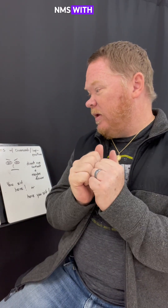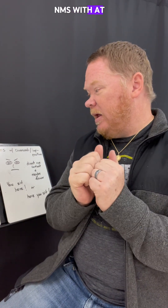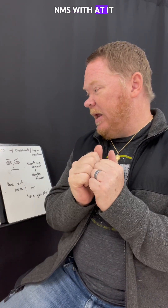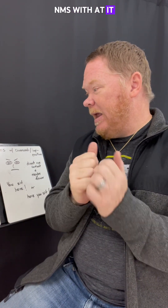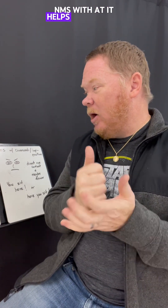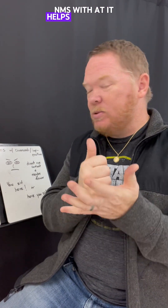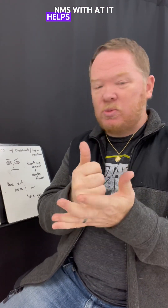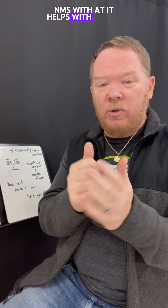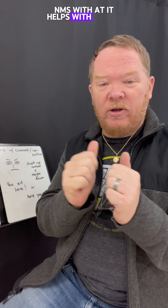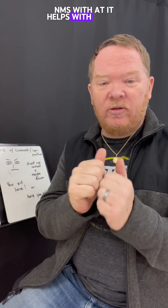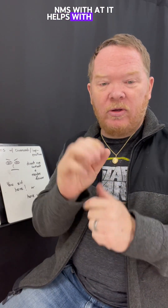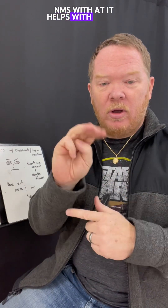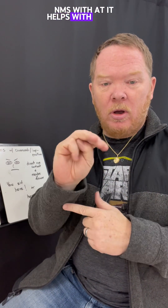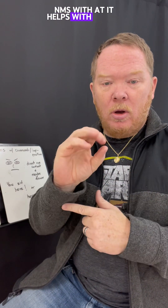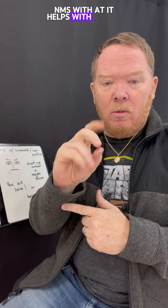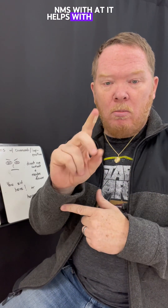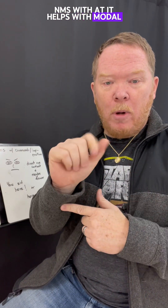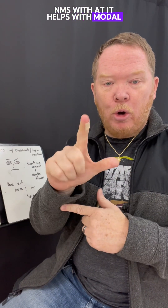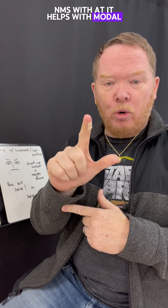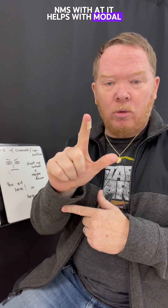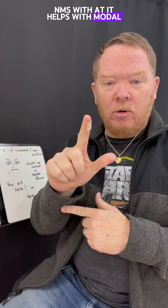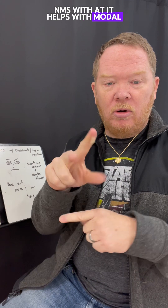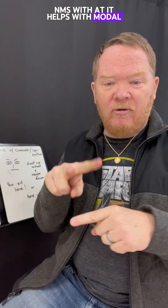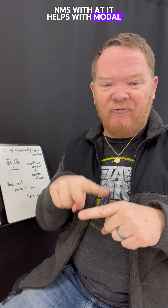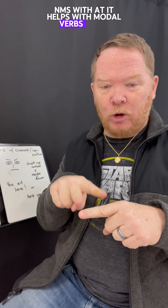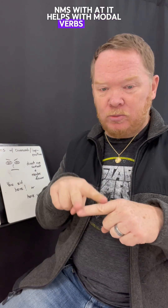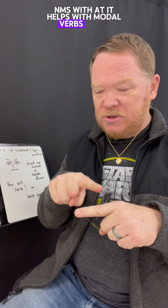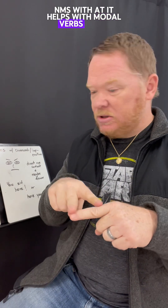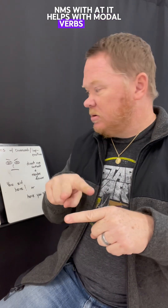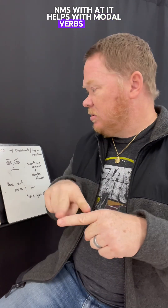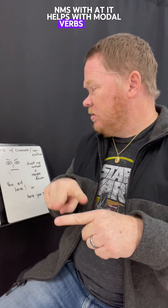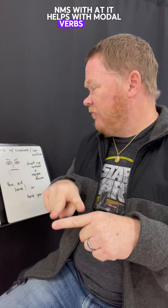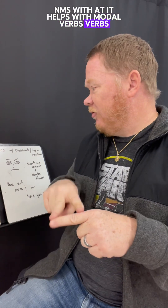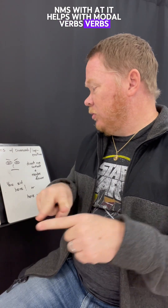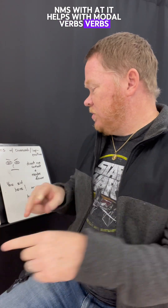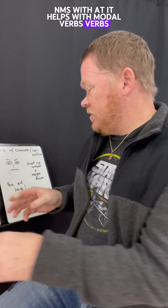it helps with modal verbs.